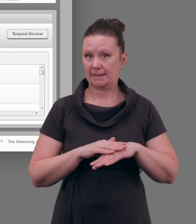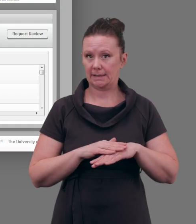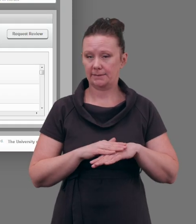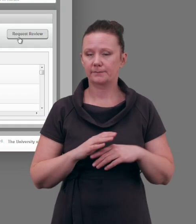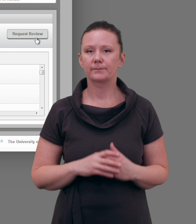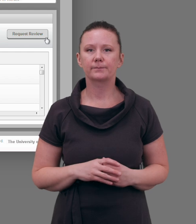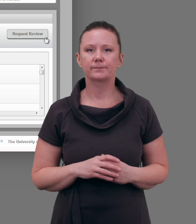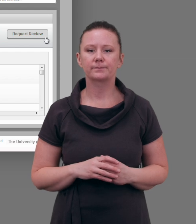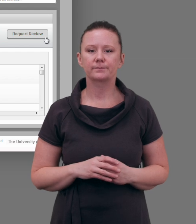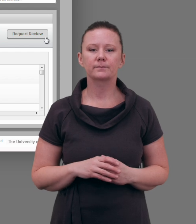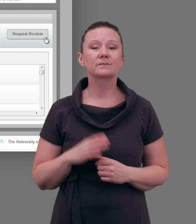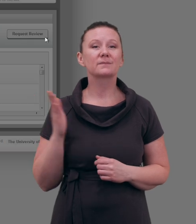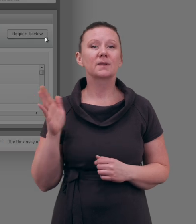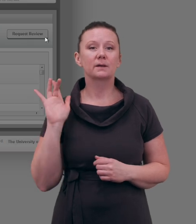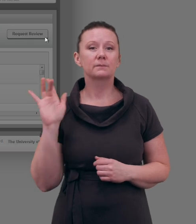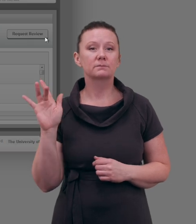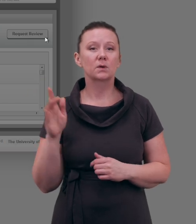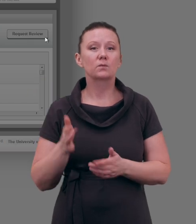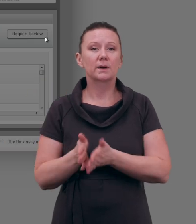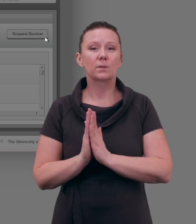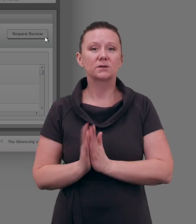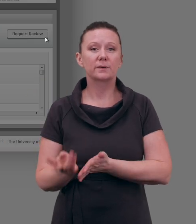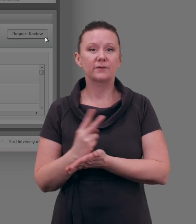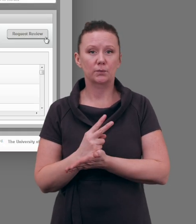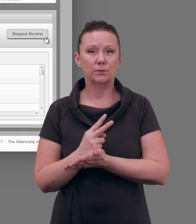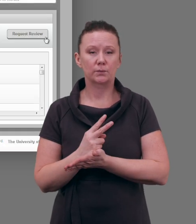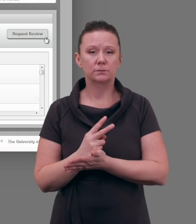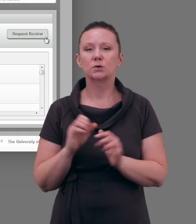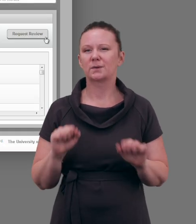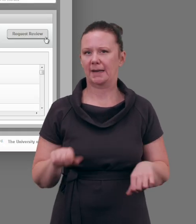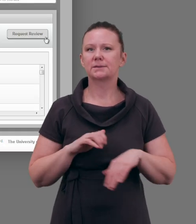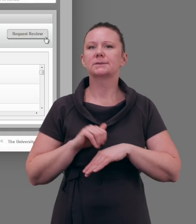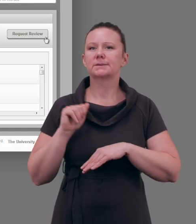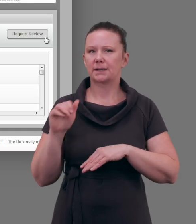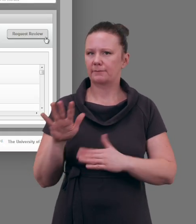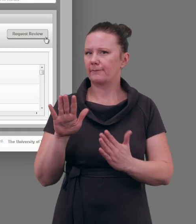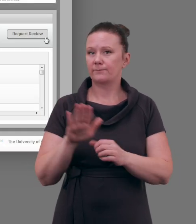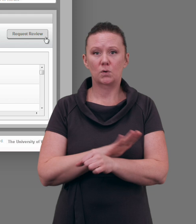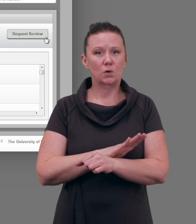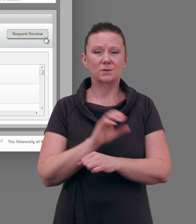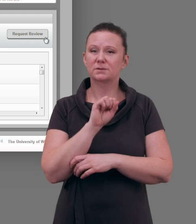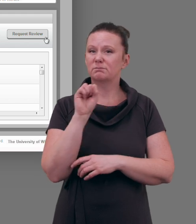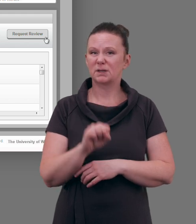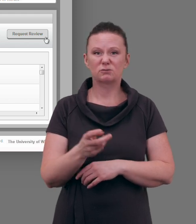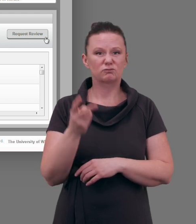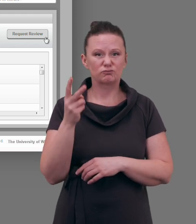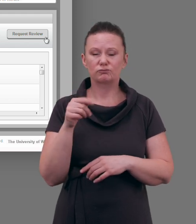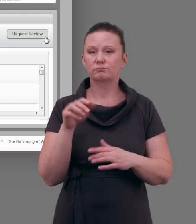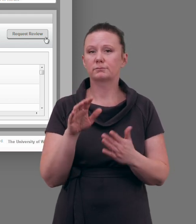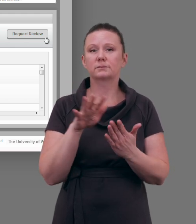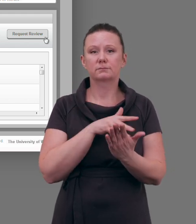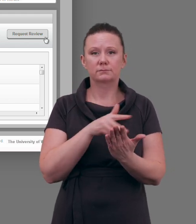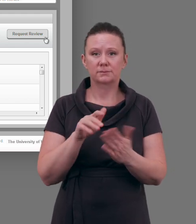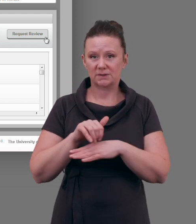Select the Request Review button to send your full plan, including all terms, to your advisor. Your advisor may make